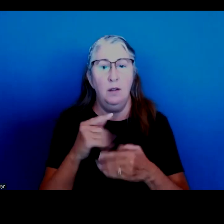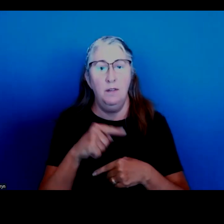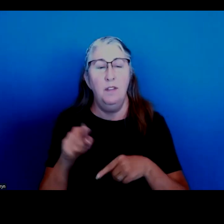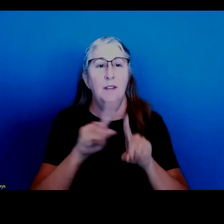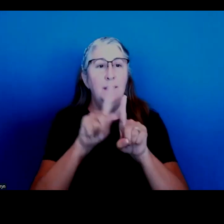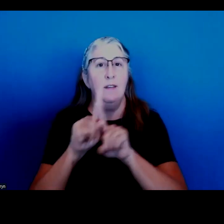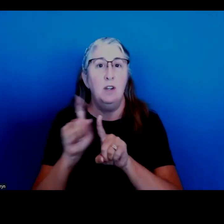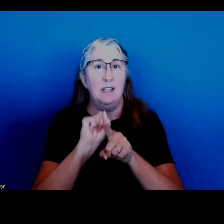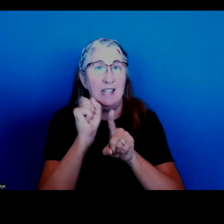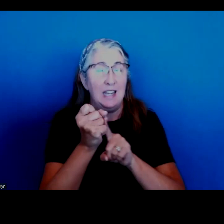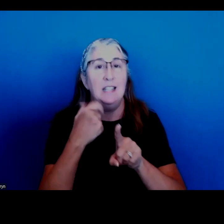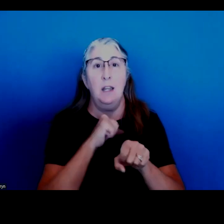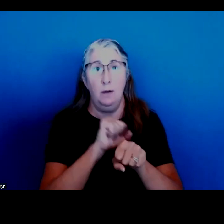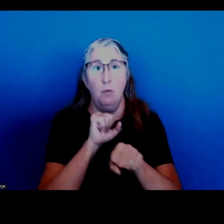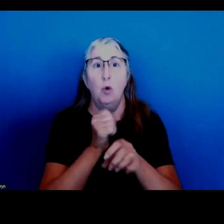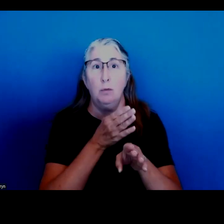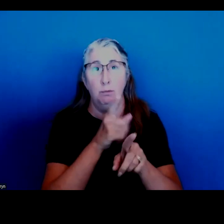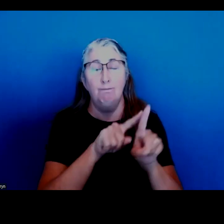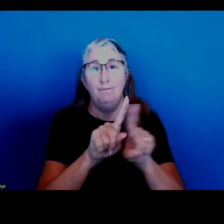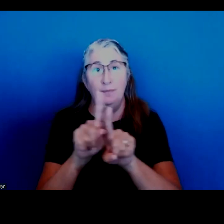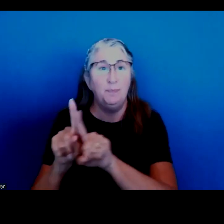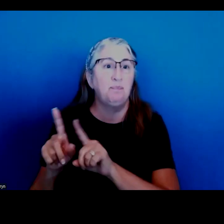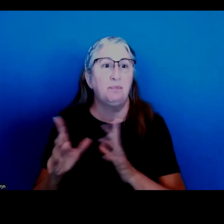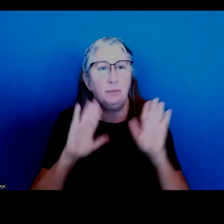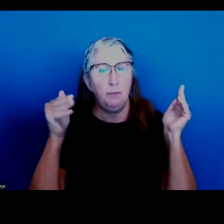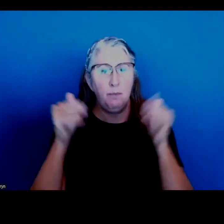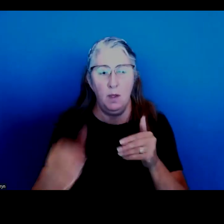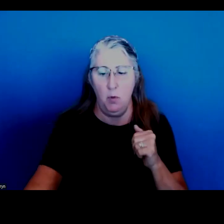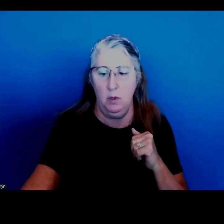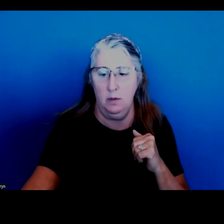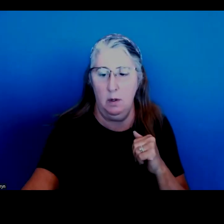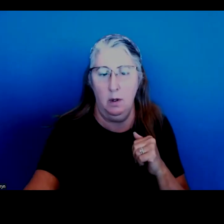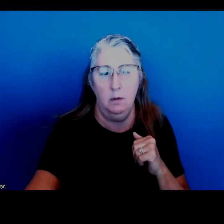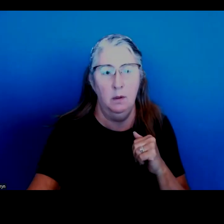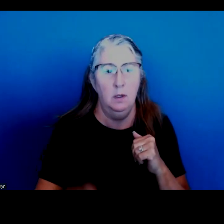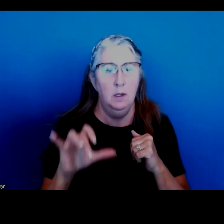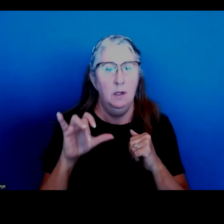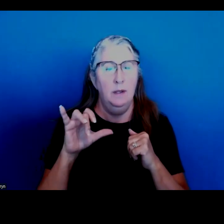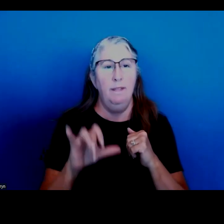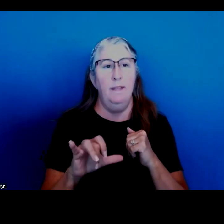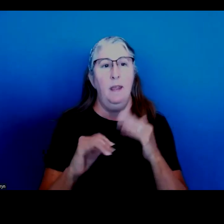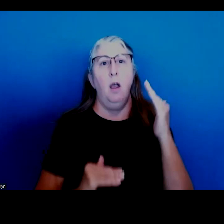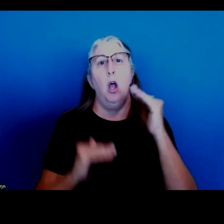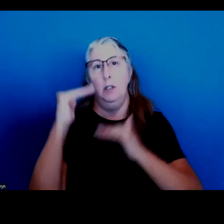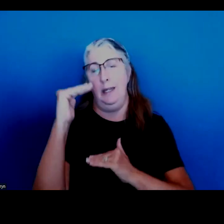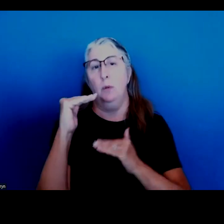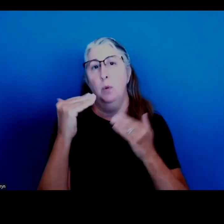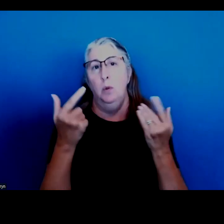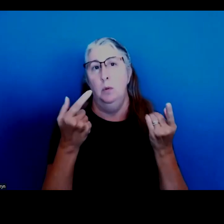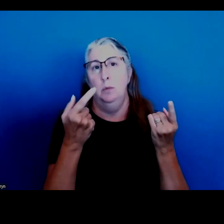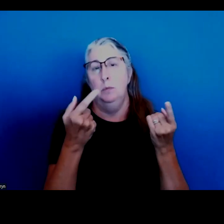I've worked, I have really focused on the fact that unequal outcomes in health